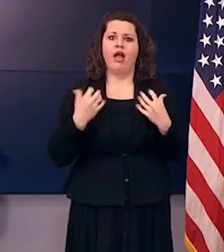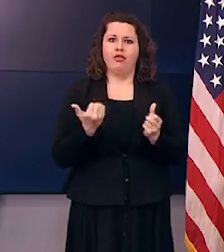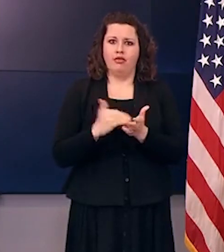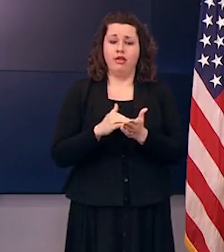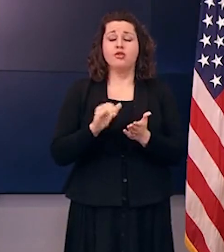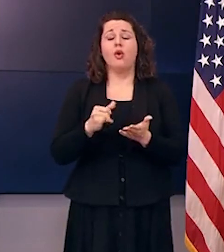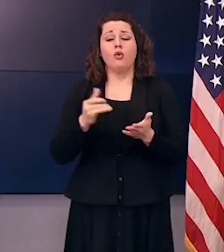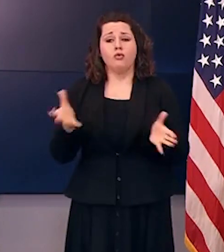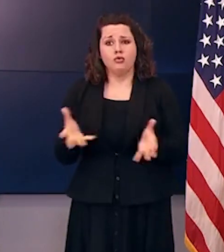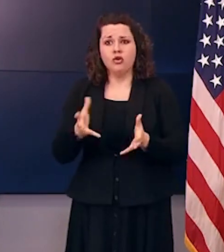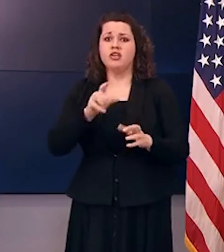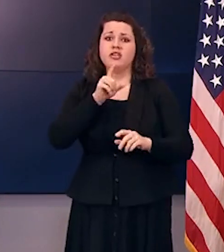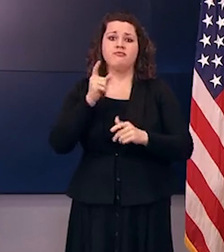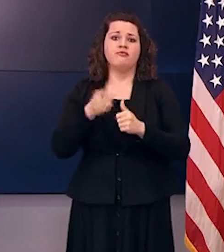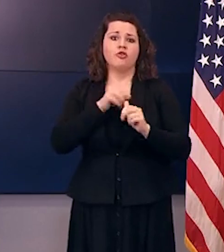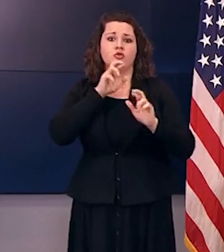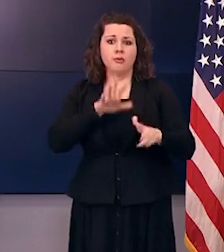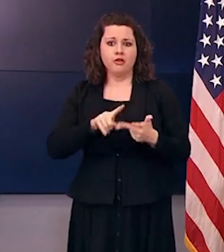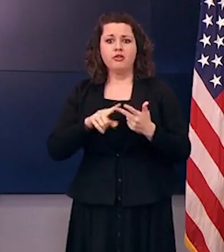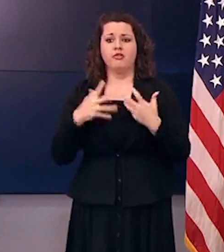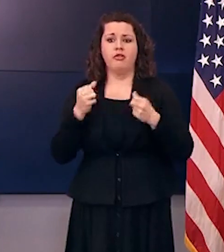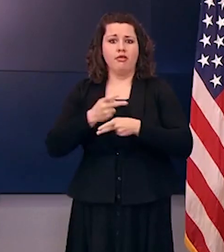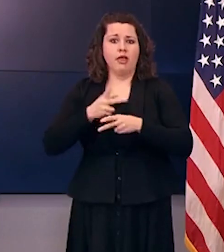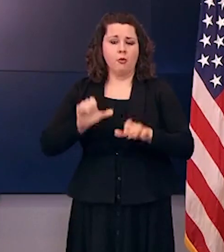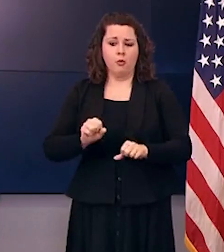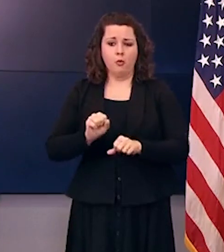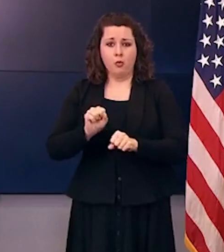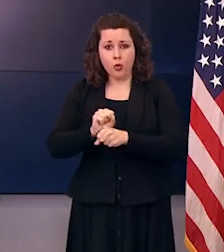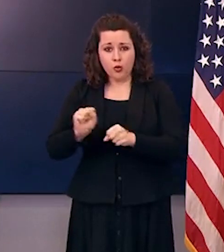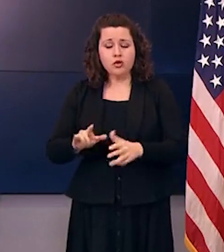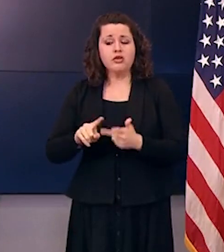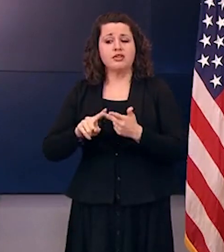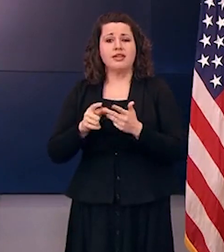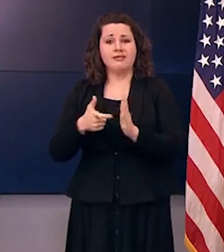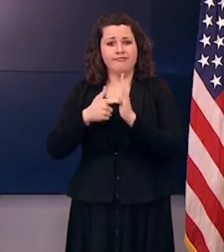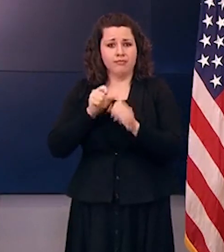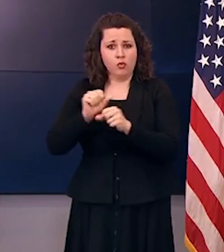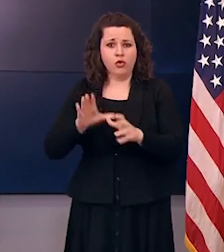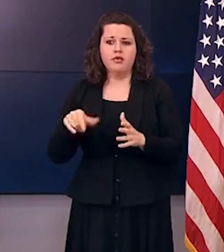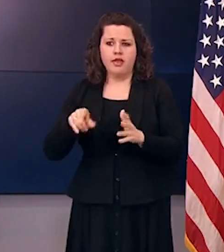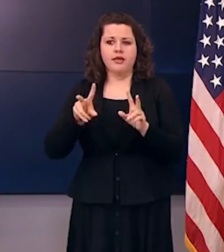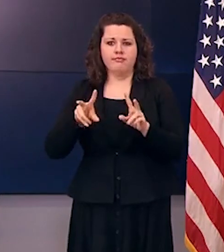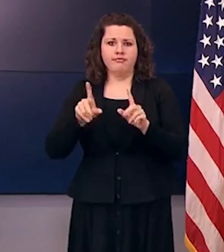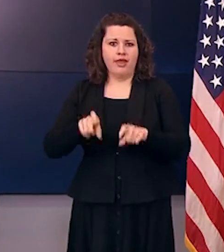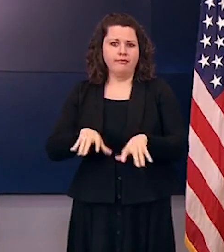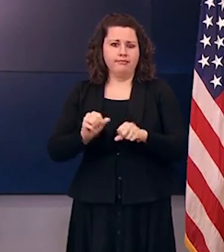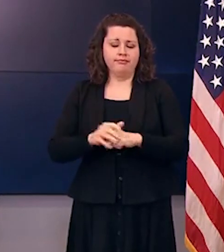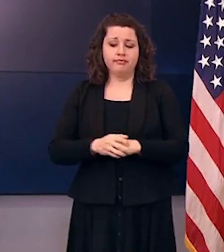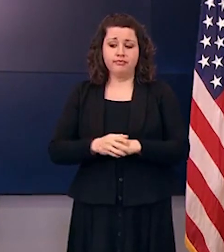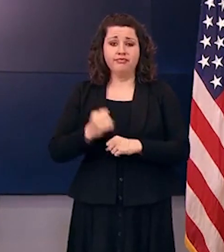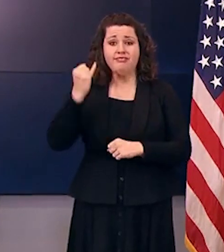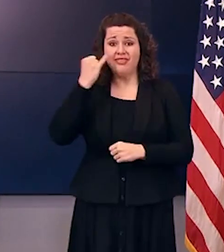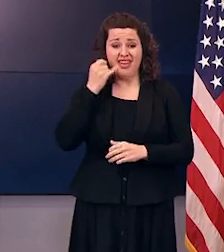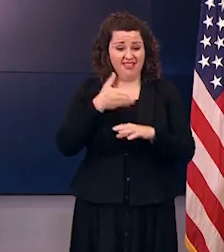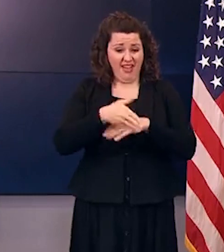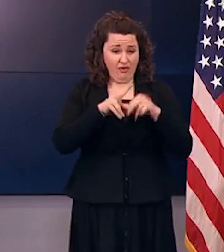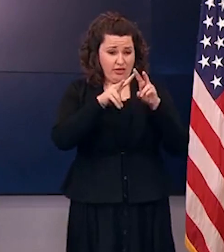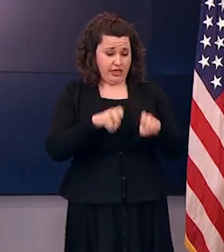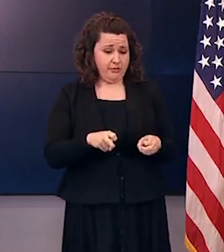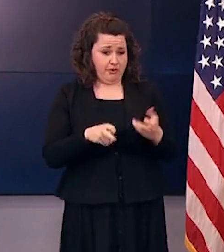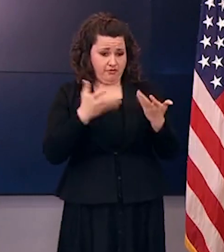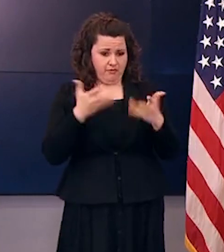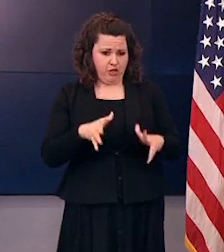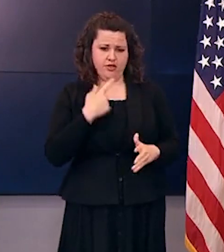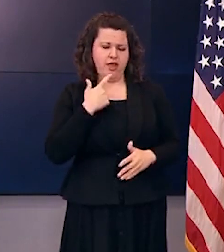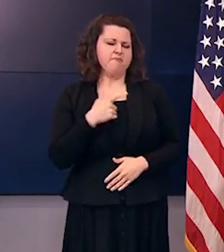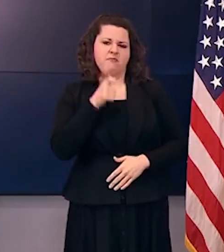responders and healthcare workers and essential workers take the test. If you don't qualify for testing after completing the assessment the first